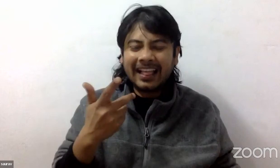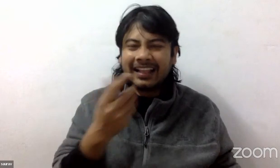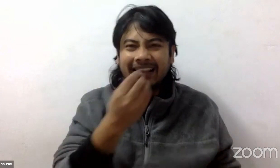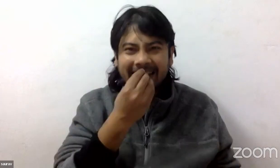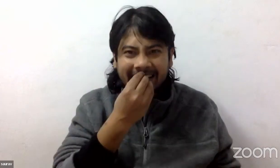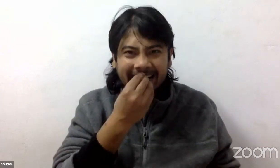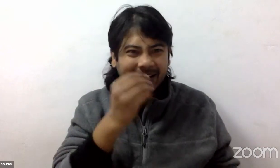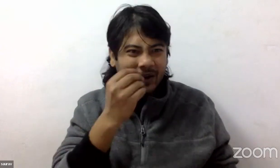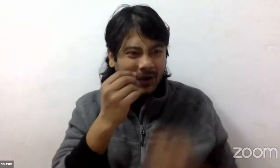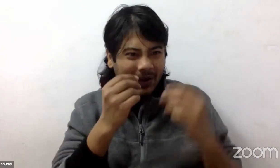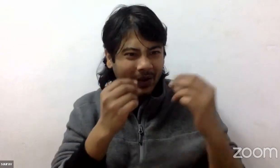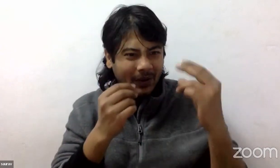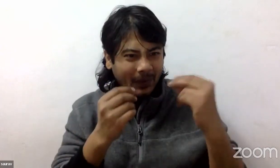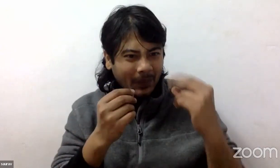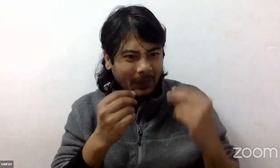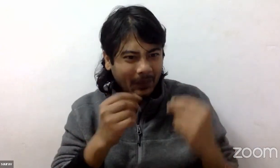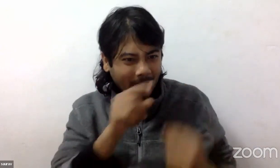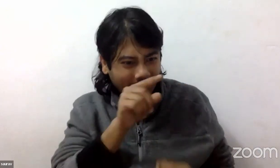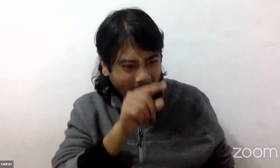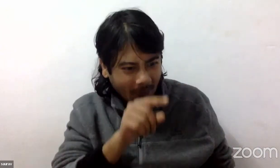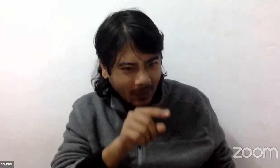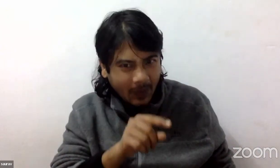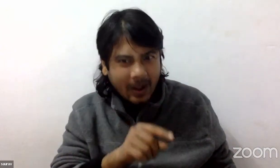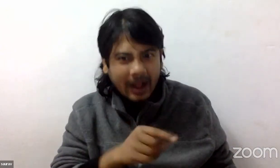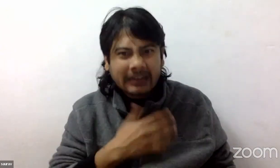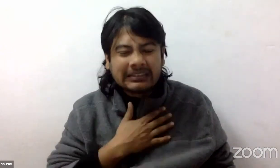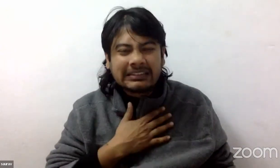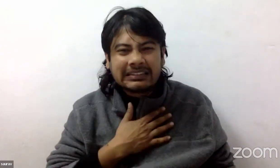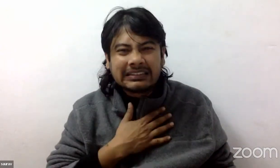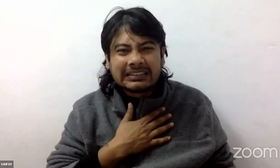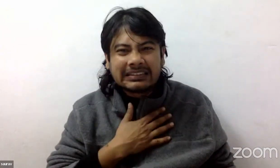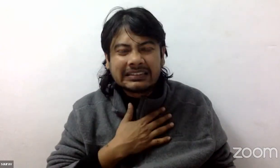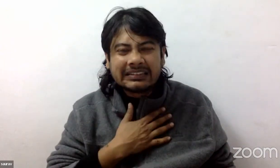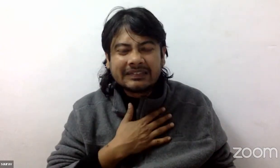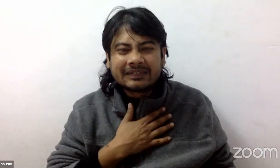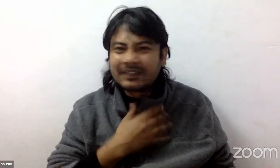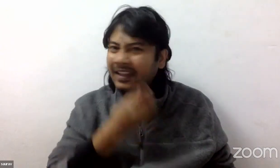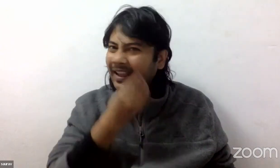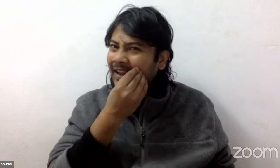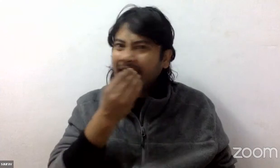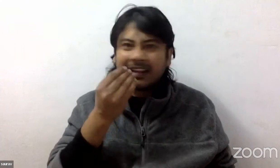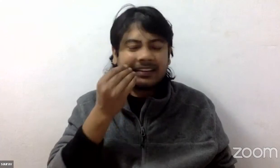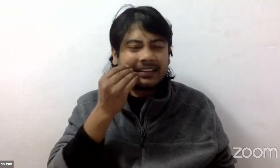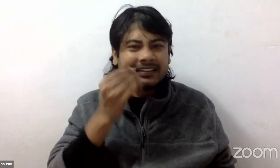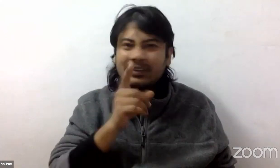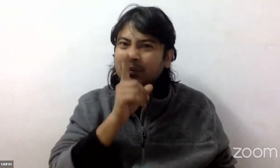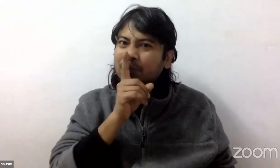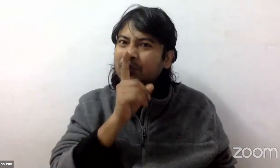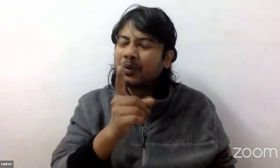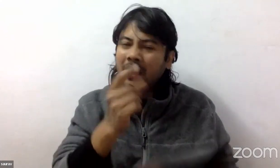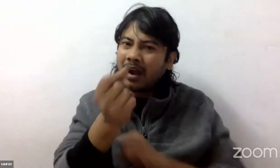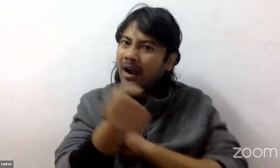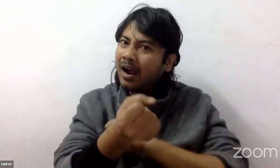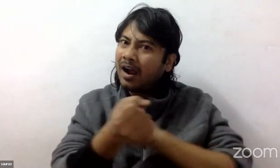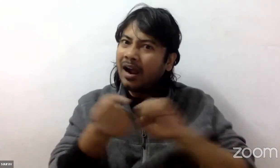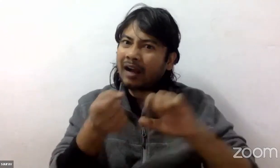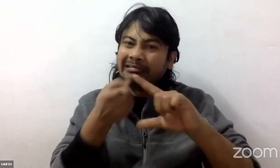you will, die without food. So there's a long list of food that we can actually eat and